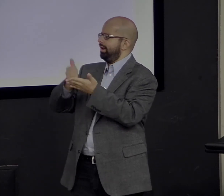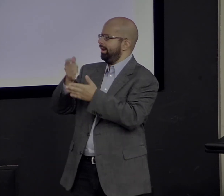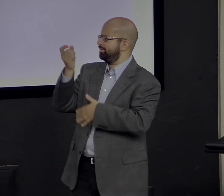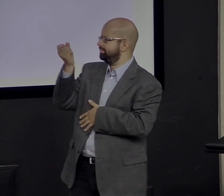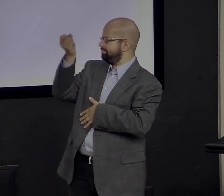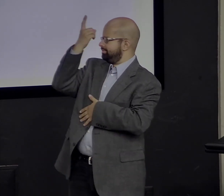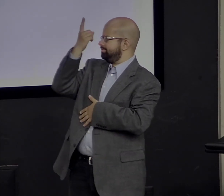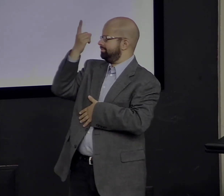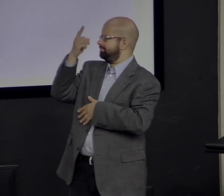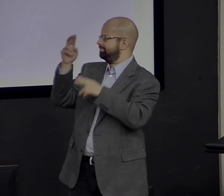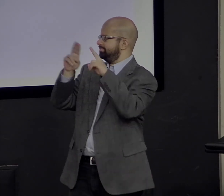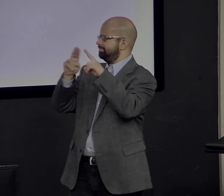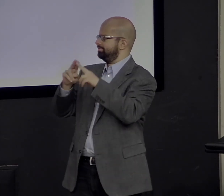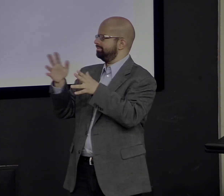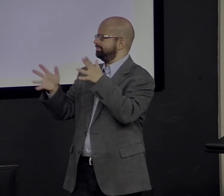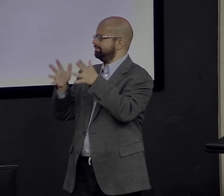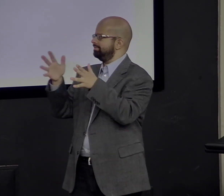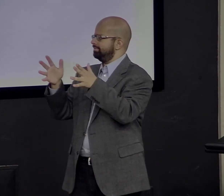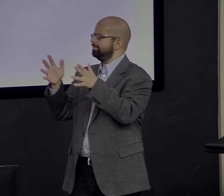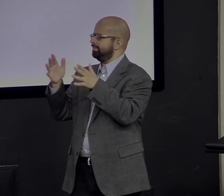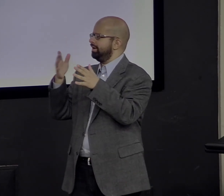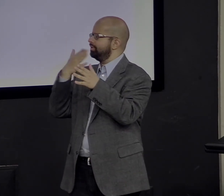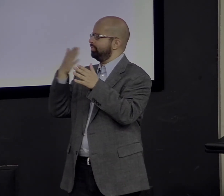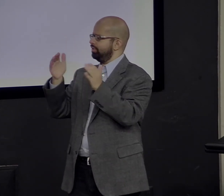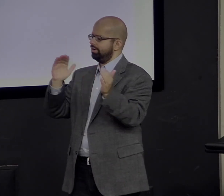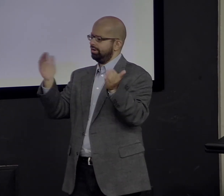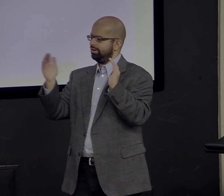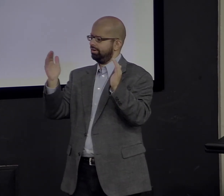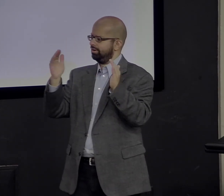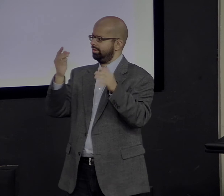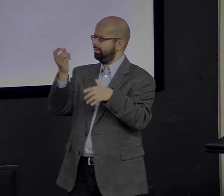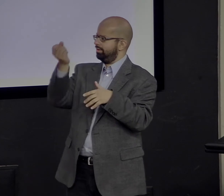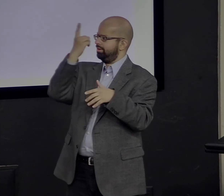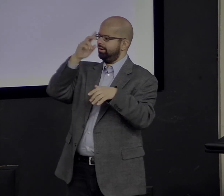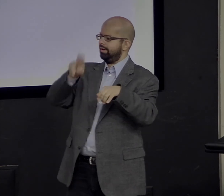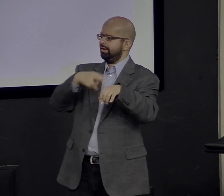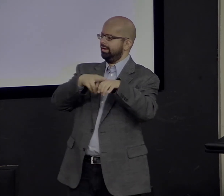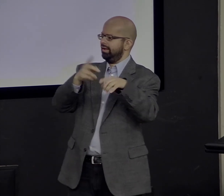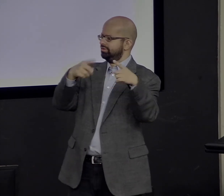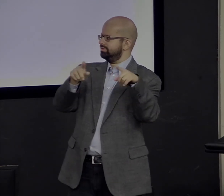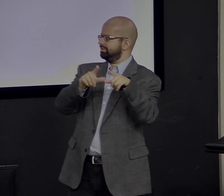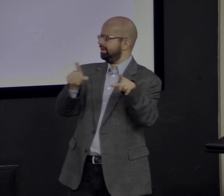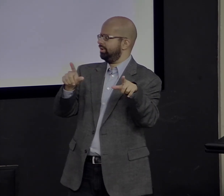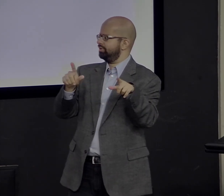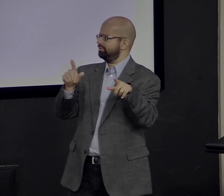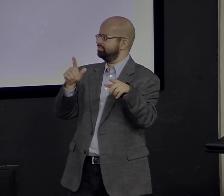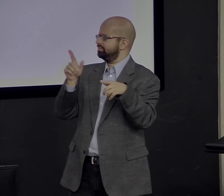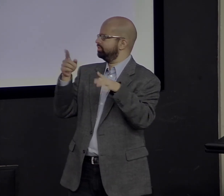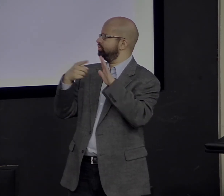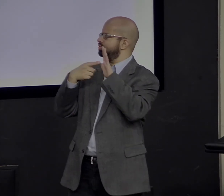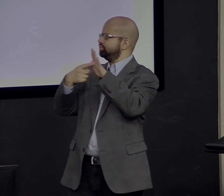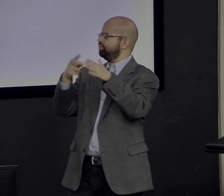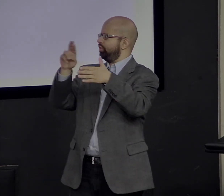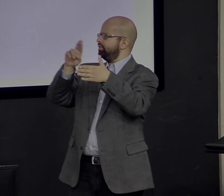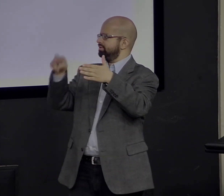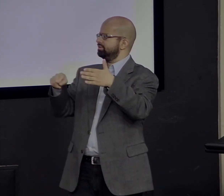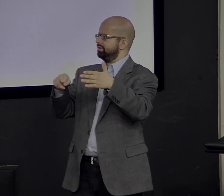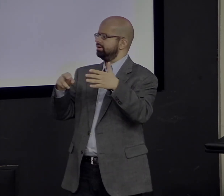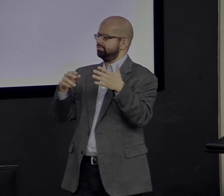You again raised the question of, would comprehension increase if the international signs that were being used were